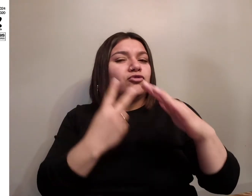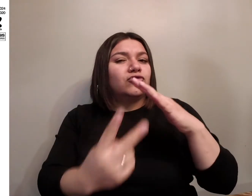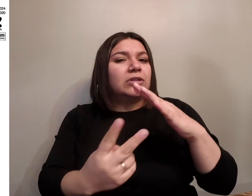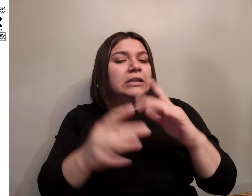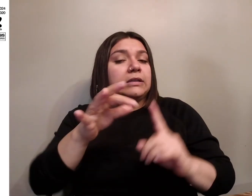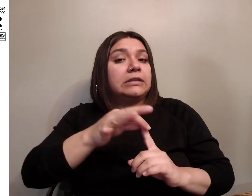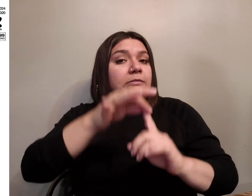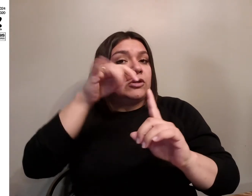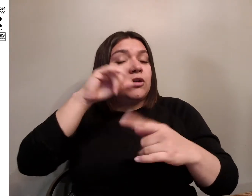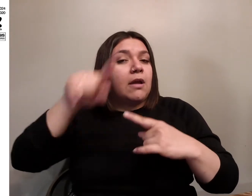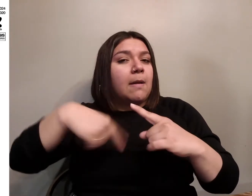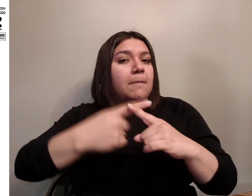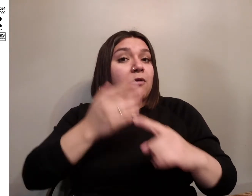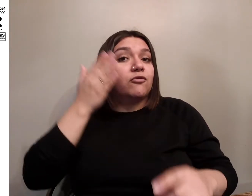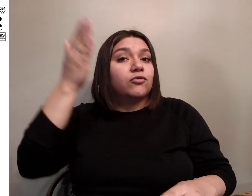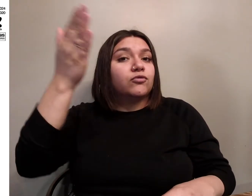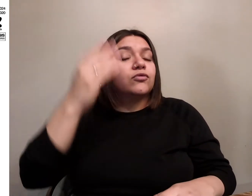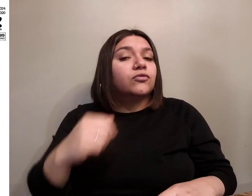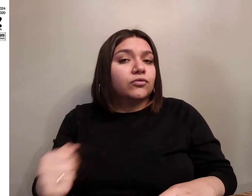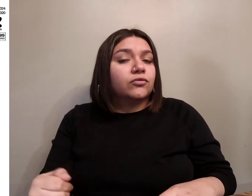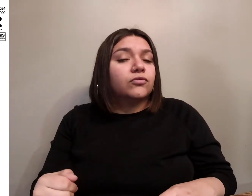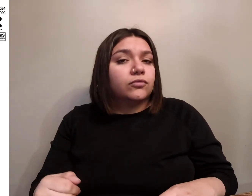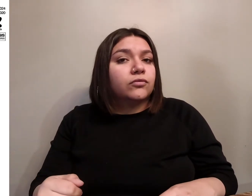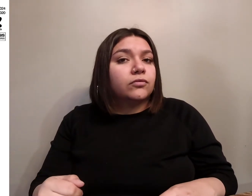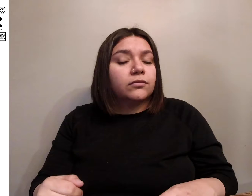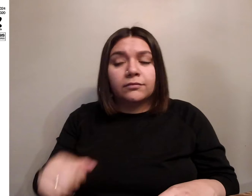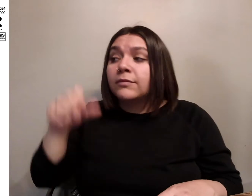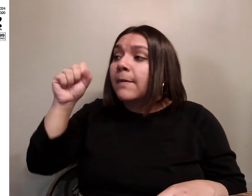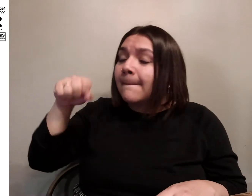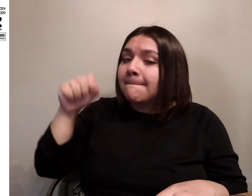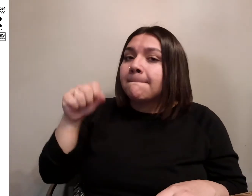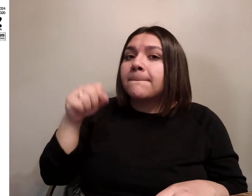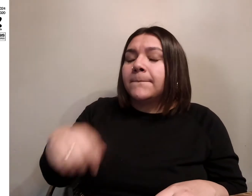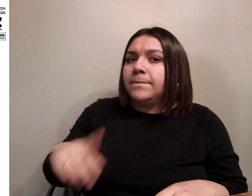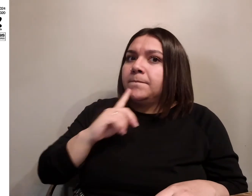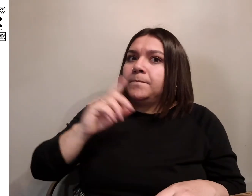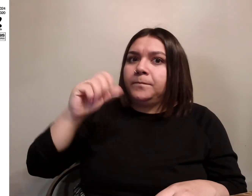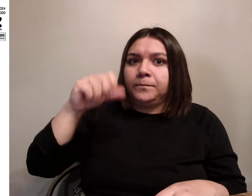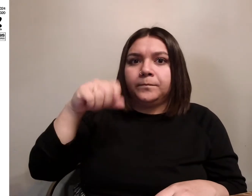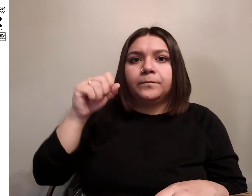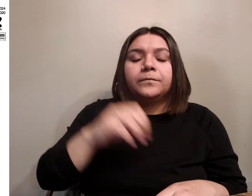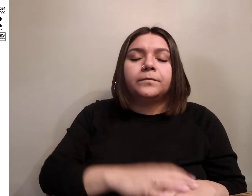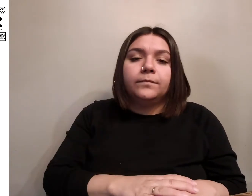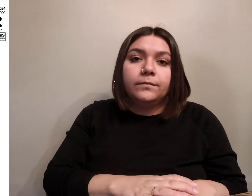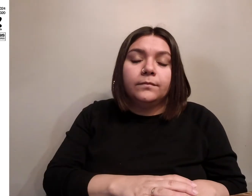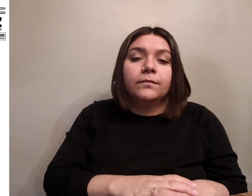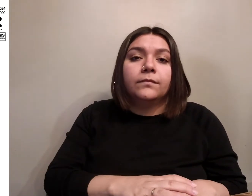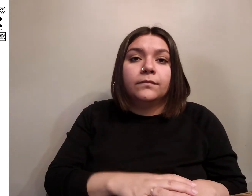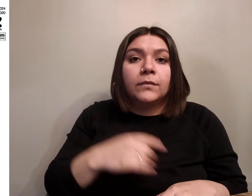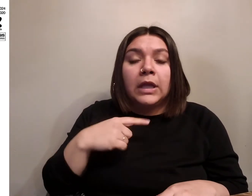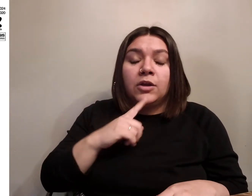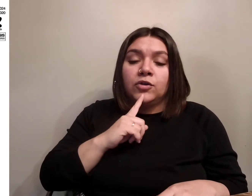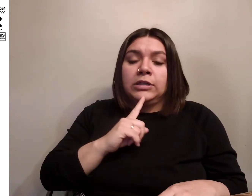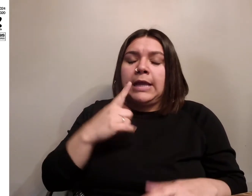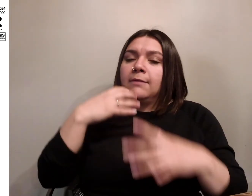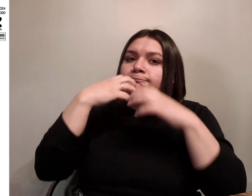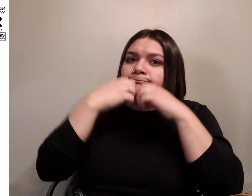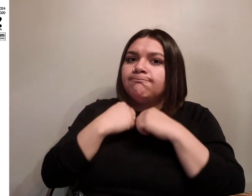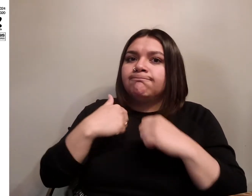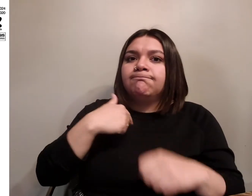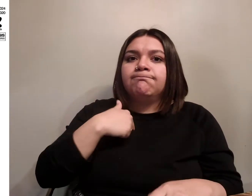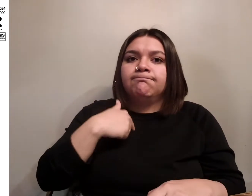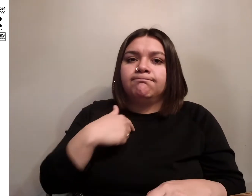where he says it's difficult to make predictions, especially about the future. Yes,